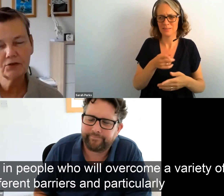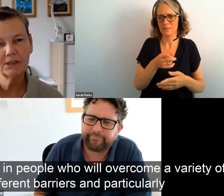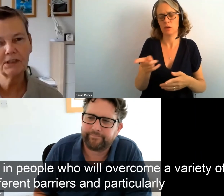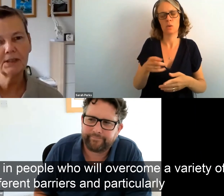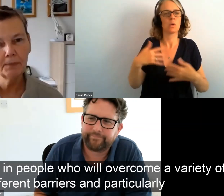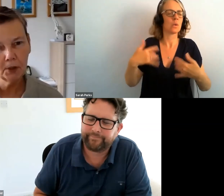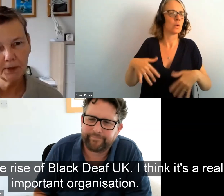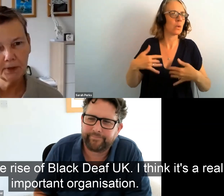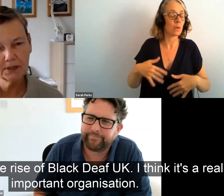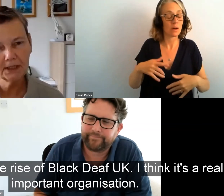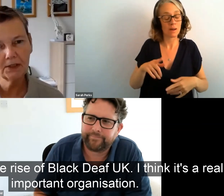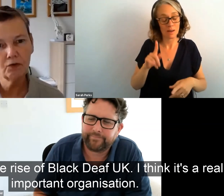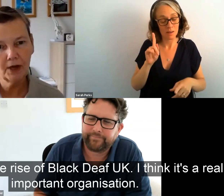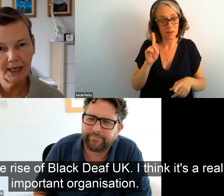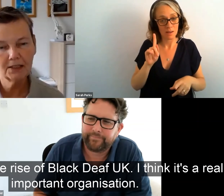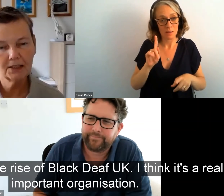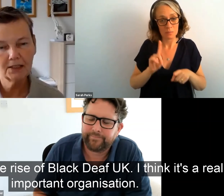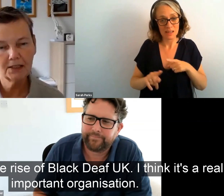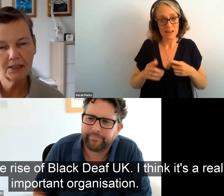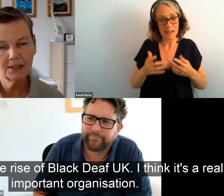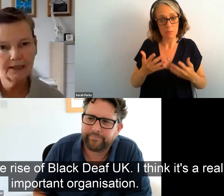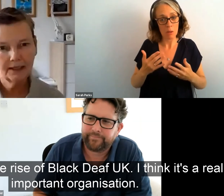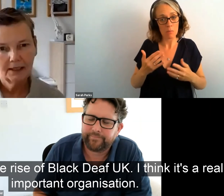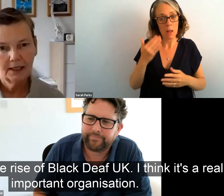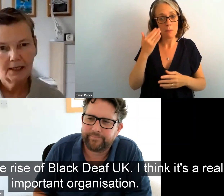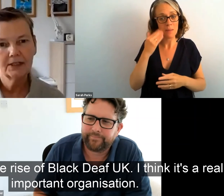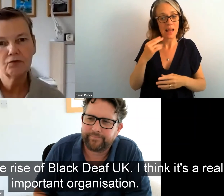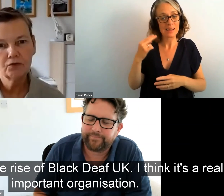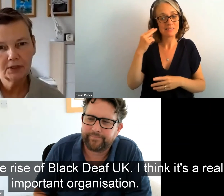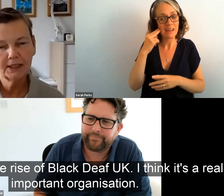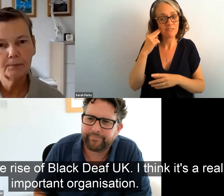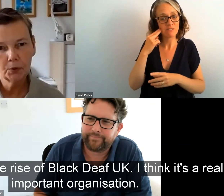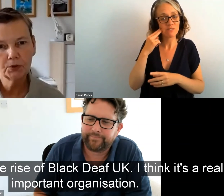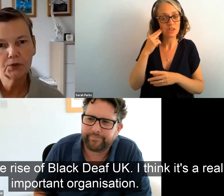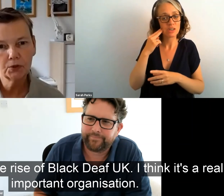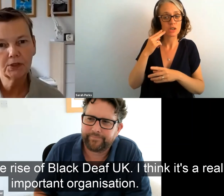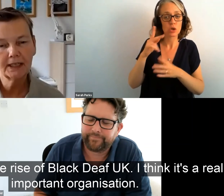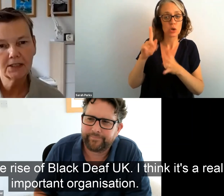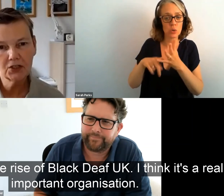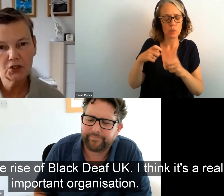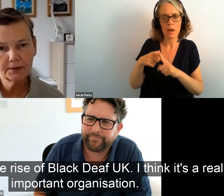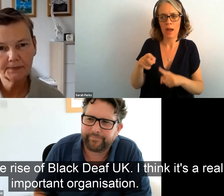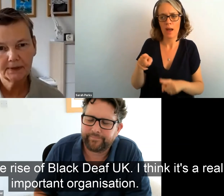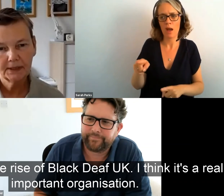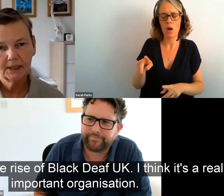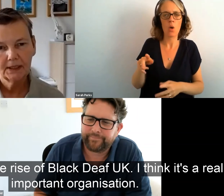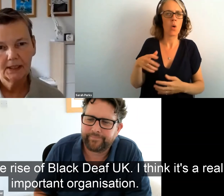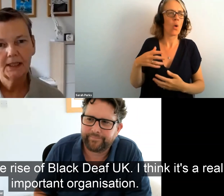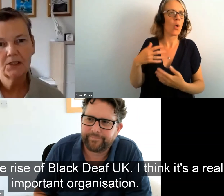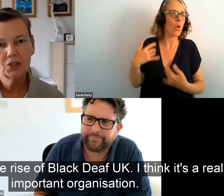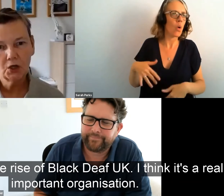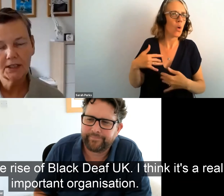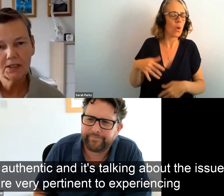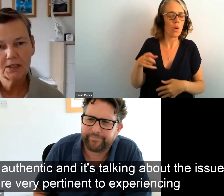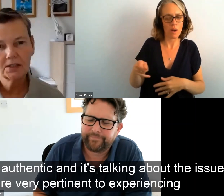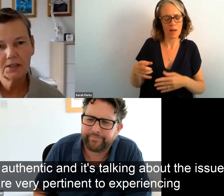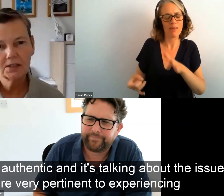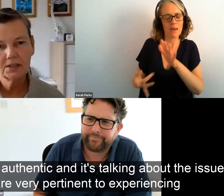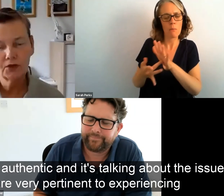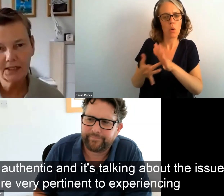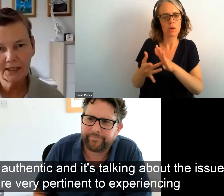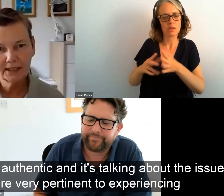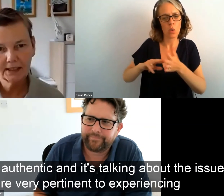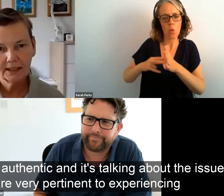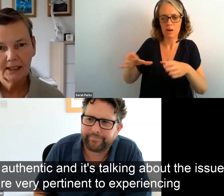particularly interested at the moment in the rise of Black Deaf UK. I think that's a really important organisation.